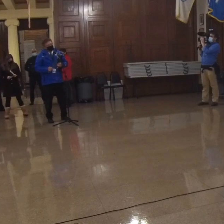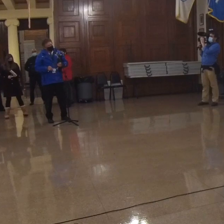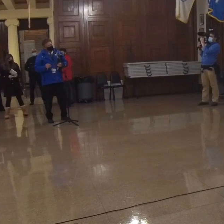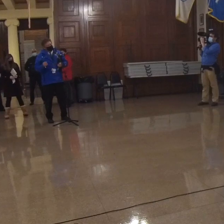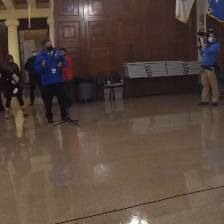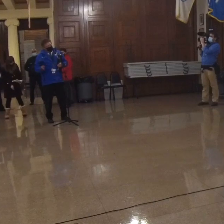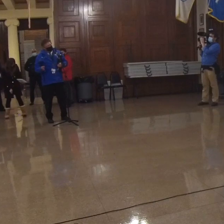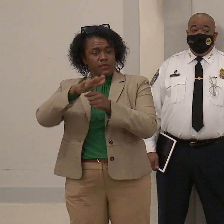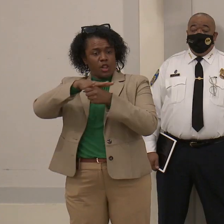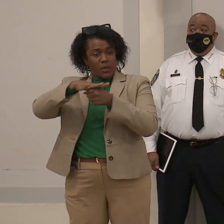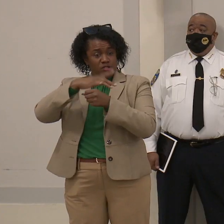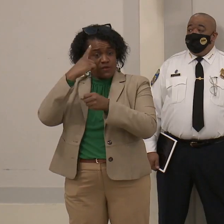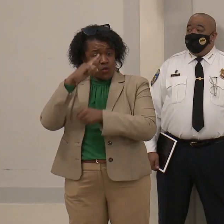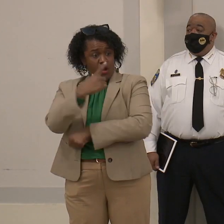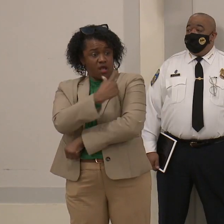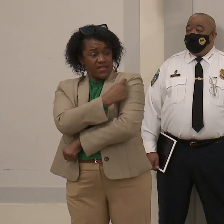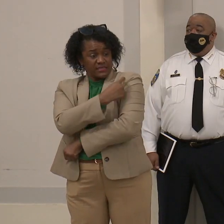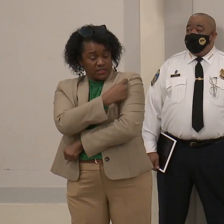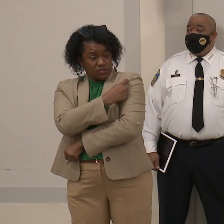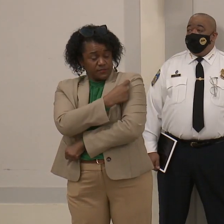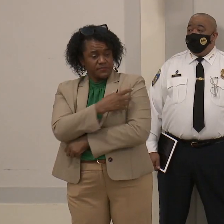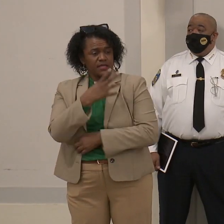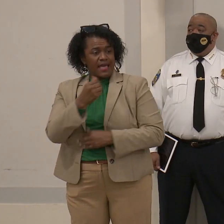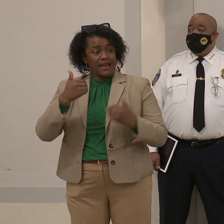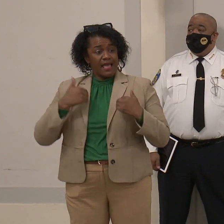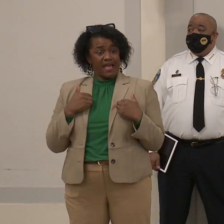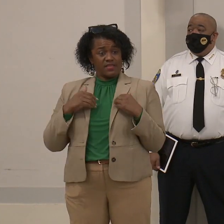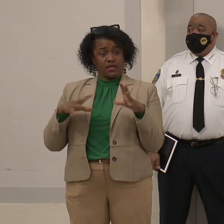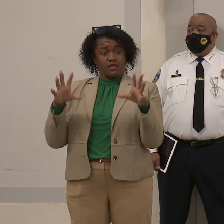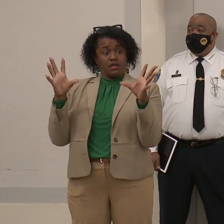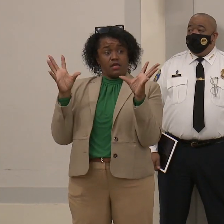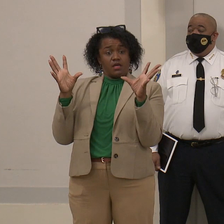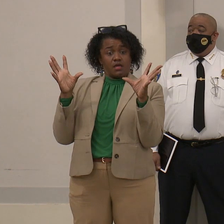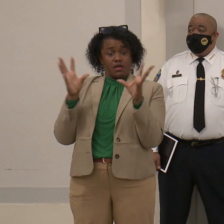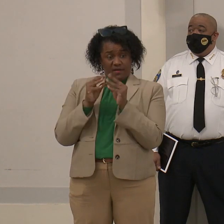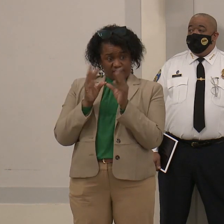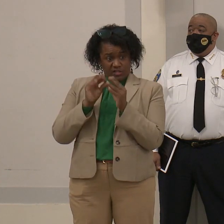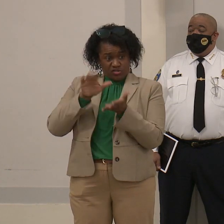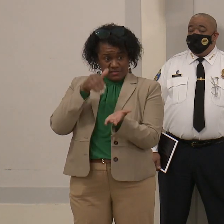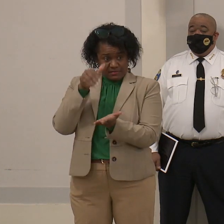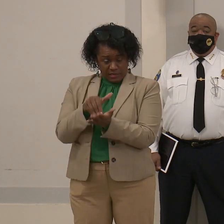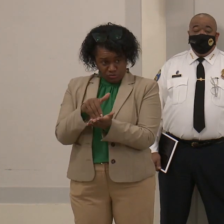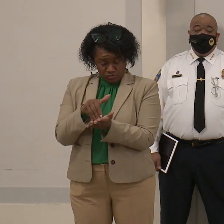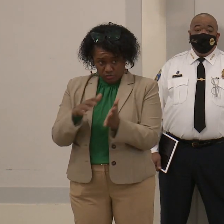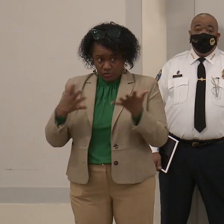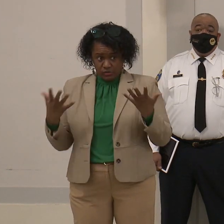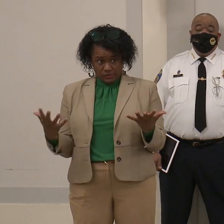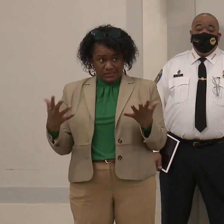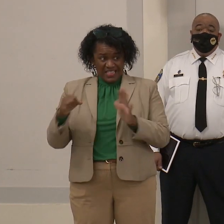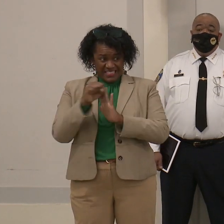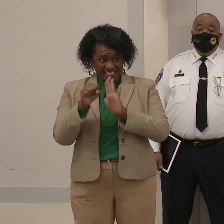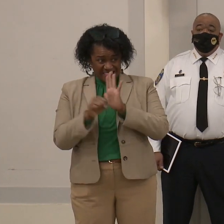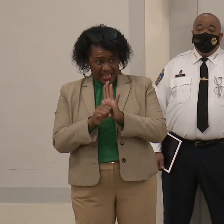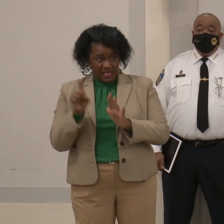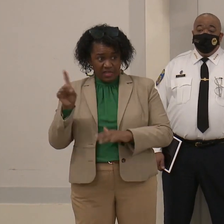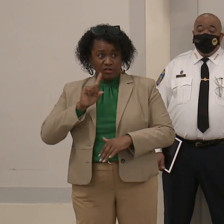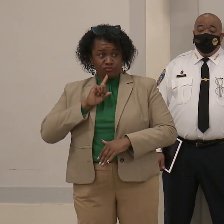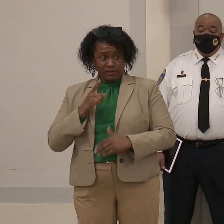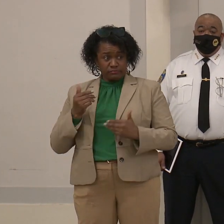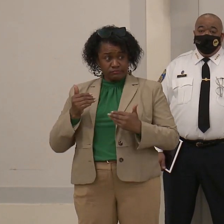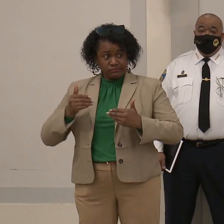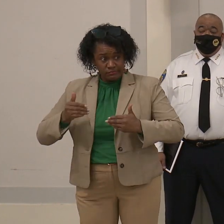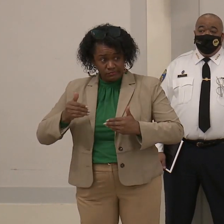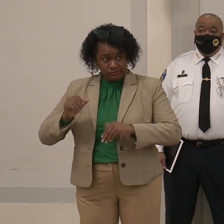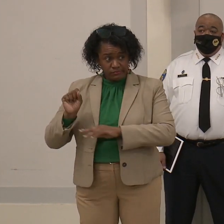site later this week and having the convention center, has the state given any nod in any way,